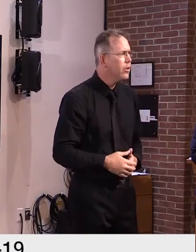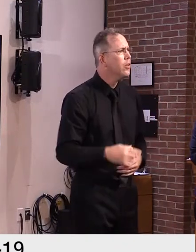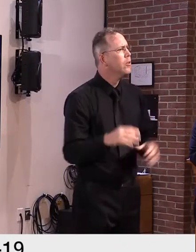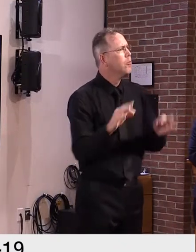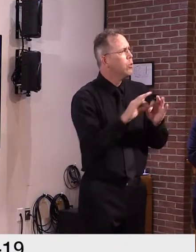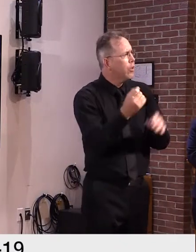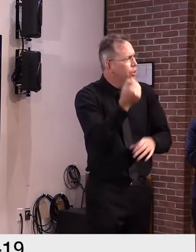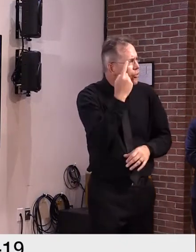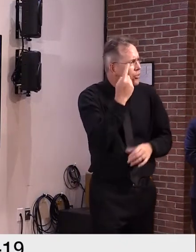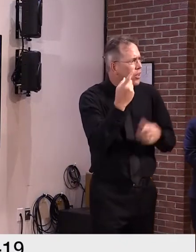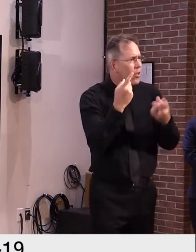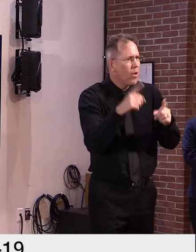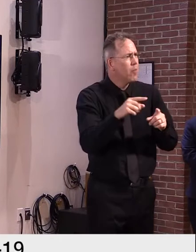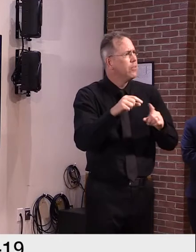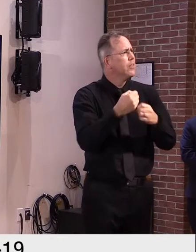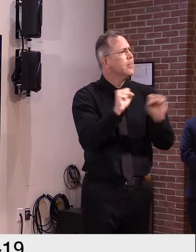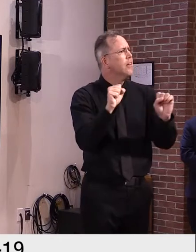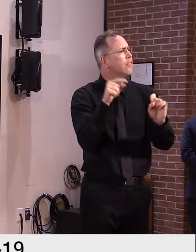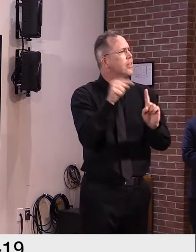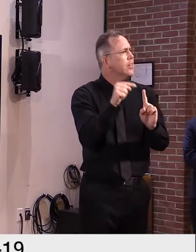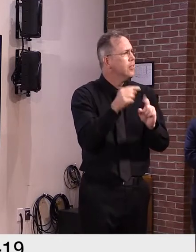and law enforcement in this country.